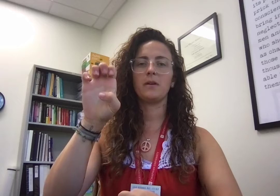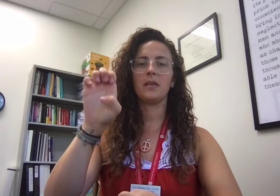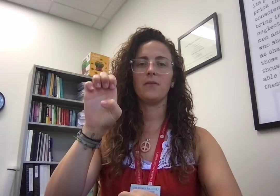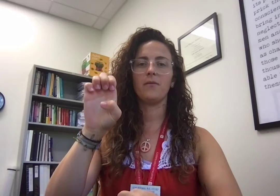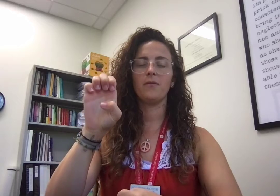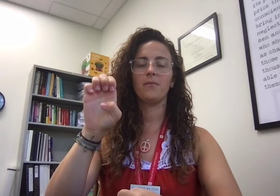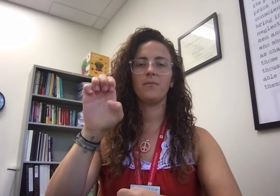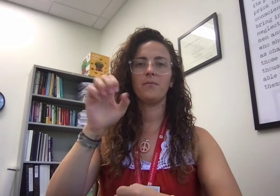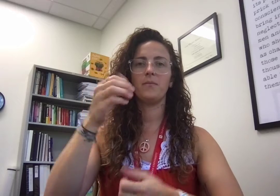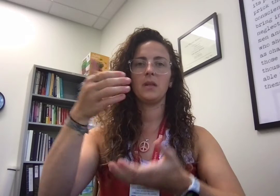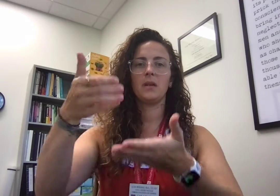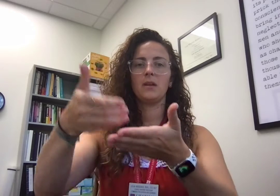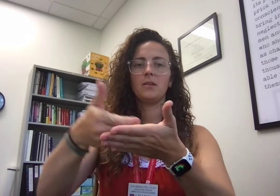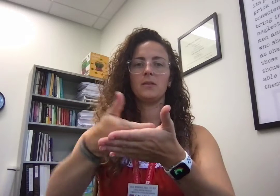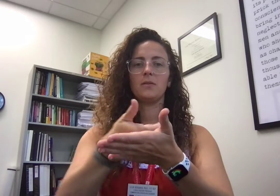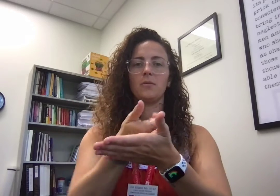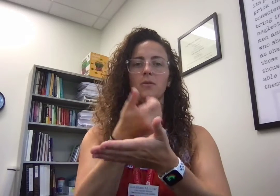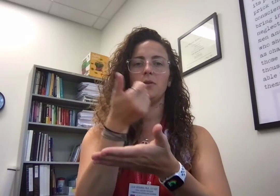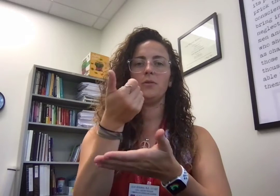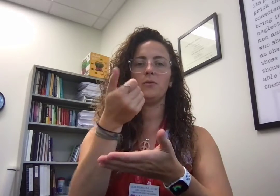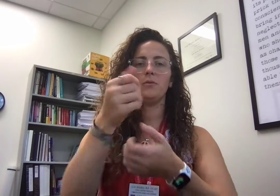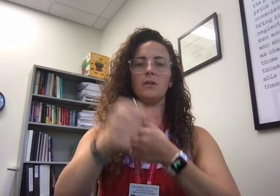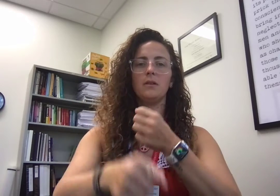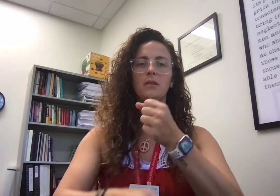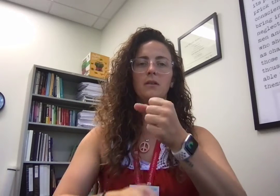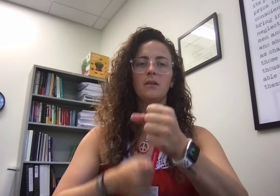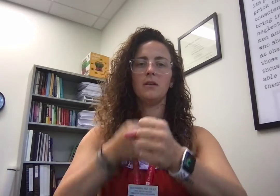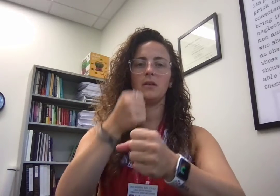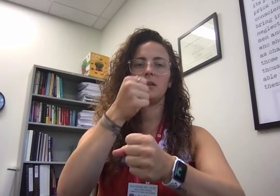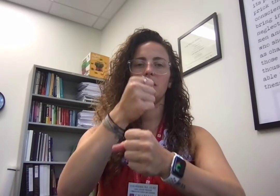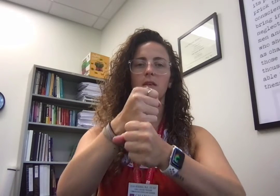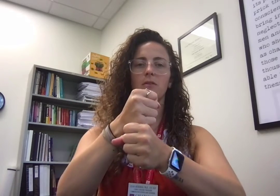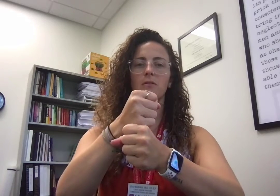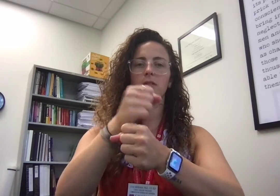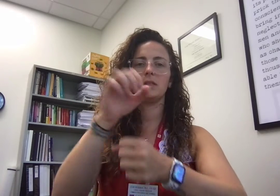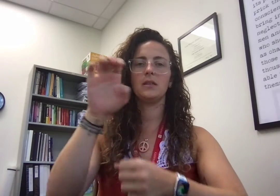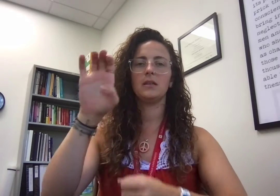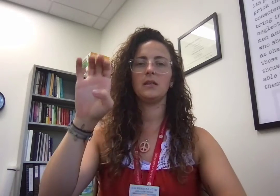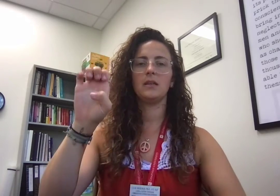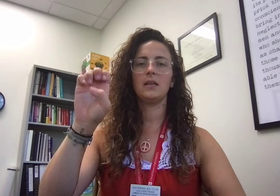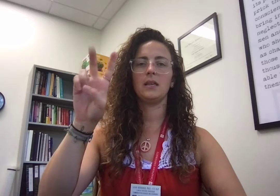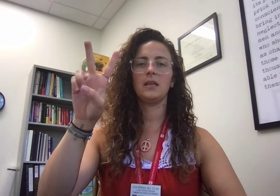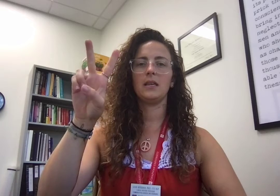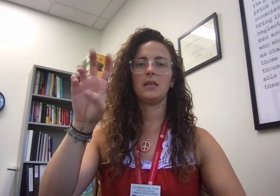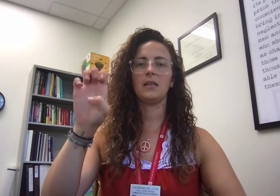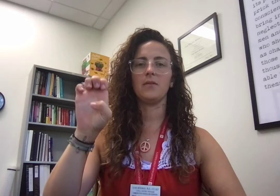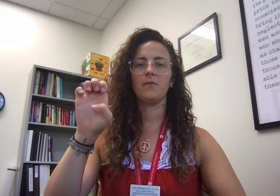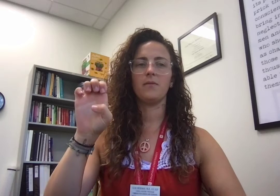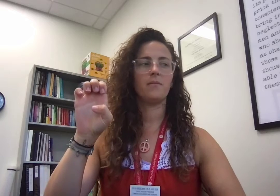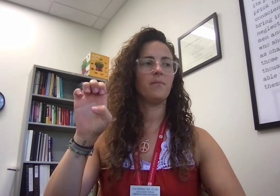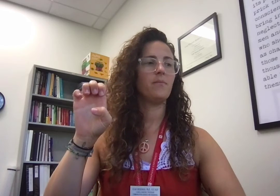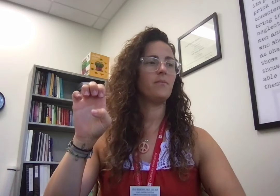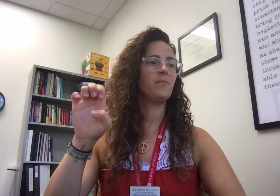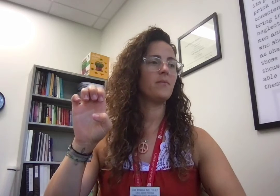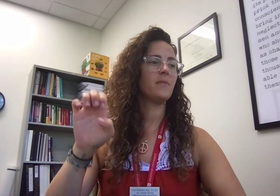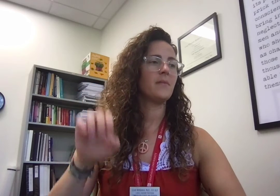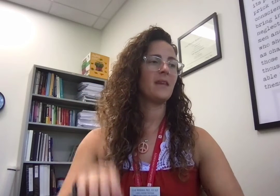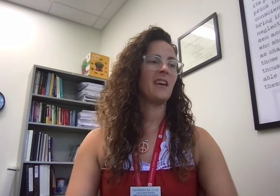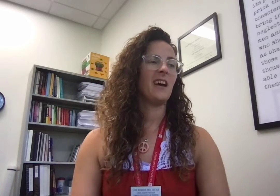Eve. So New Year's Eve. I